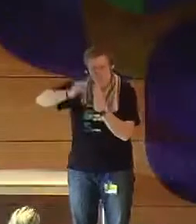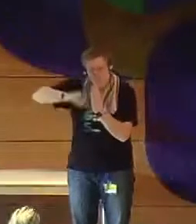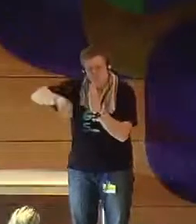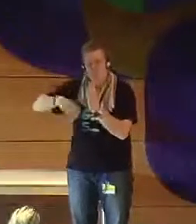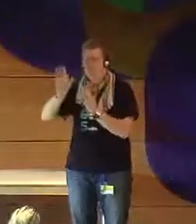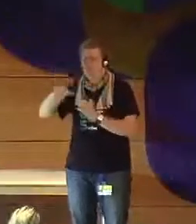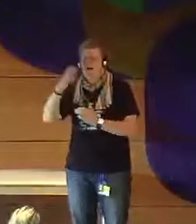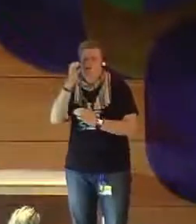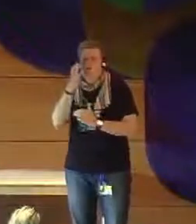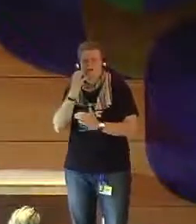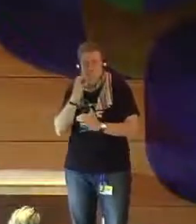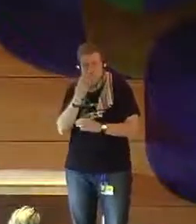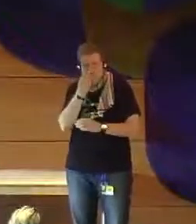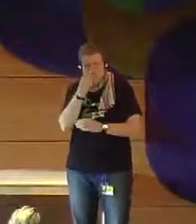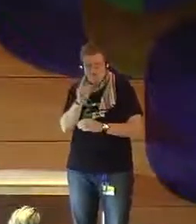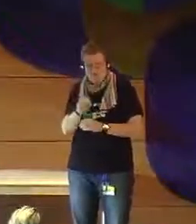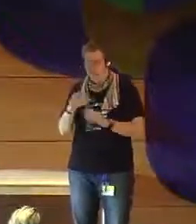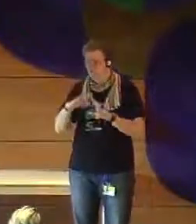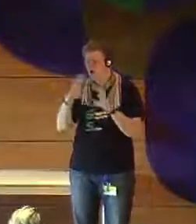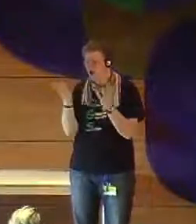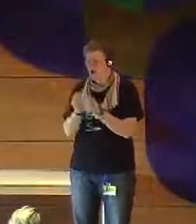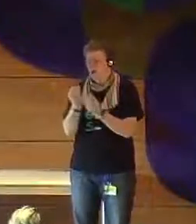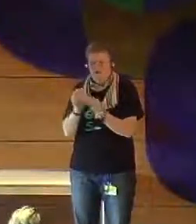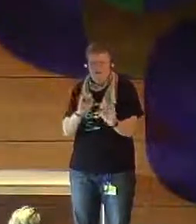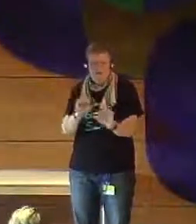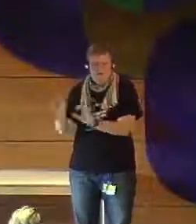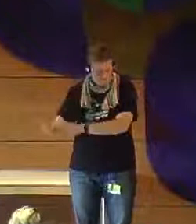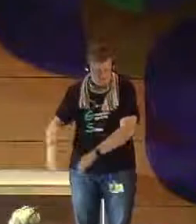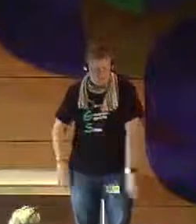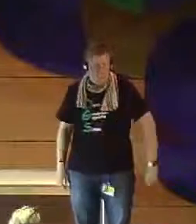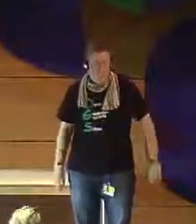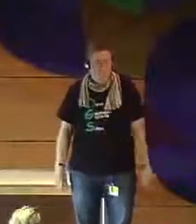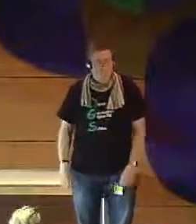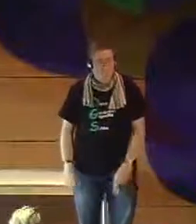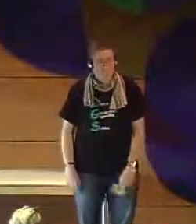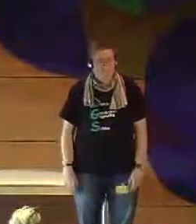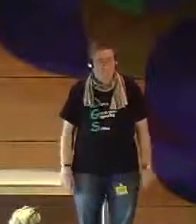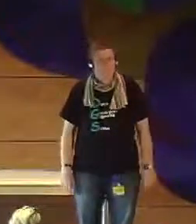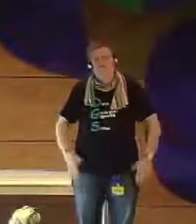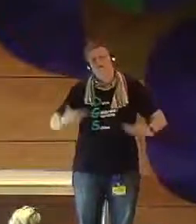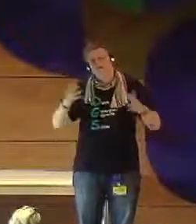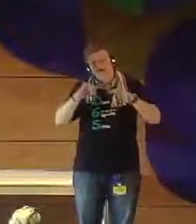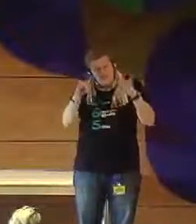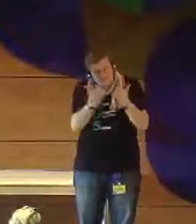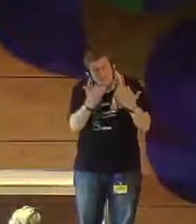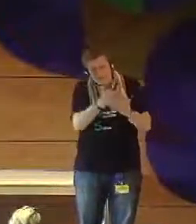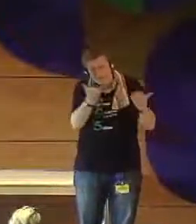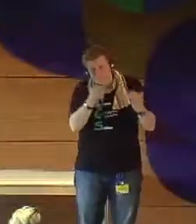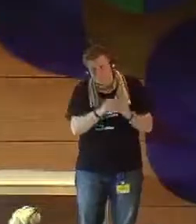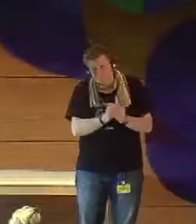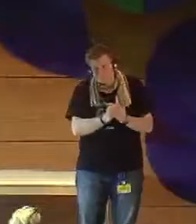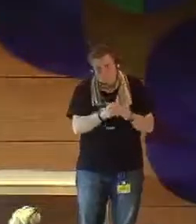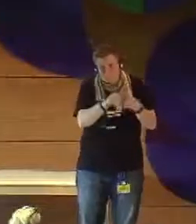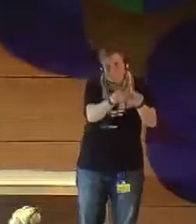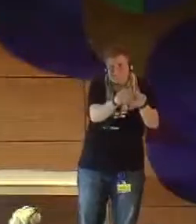parents of those of us who've got children, when do you talk to them about it? What do you tell them? Do you wait for them to